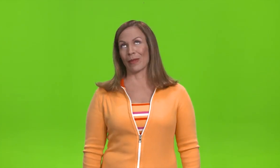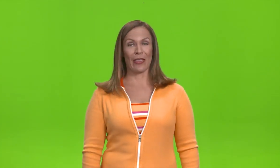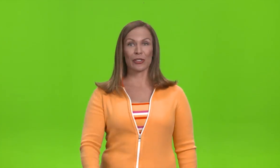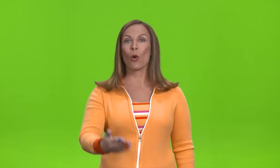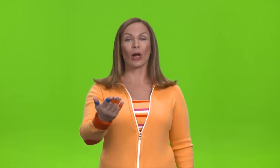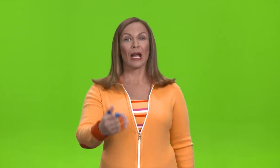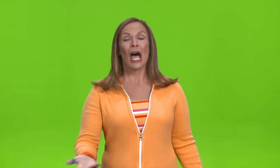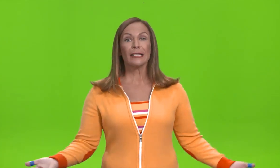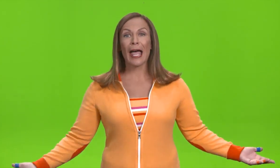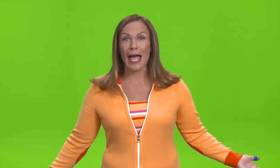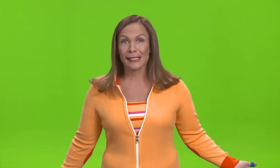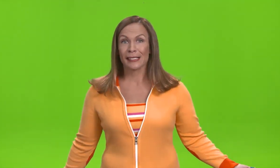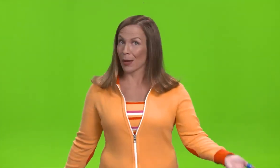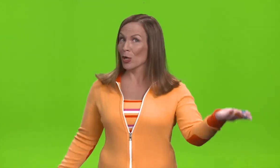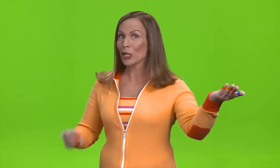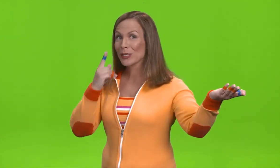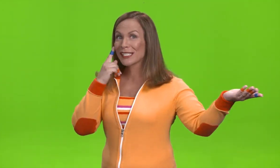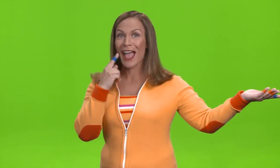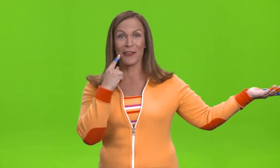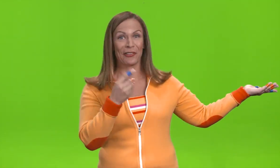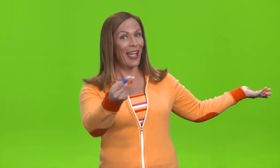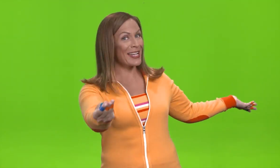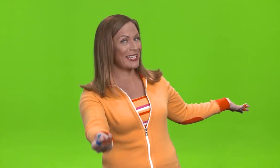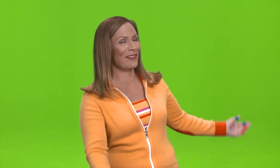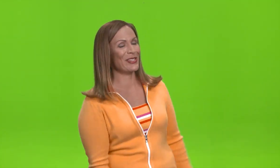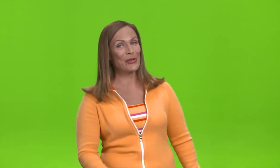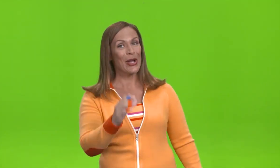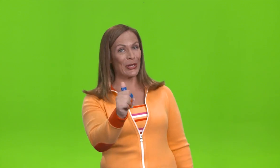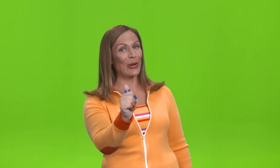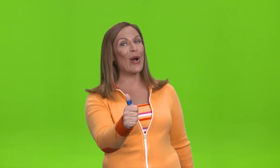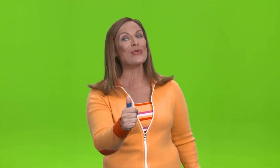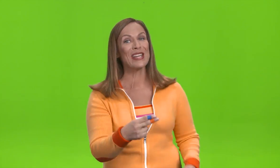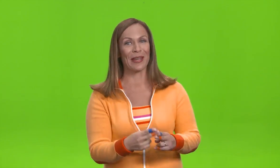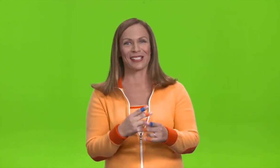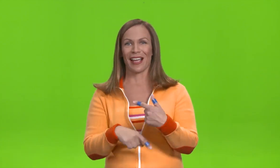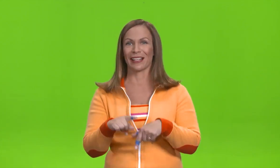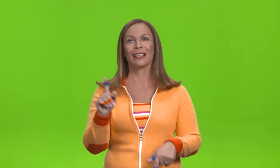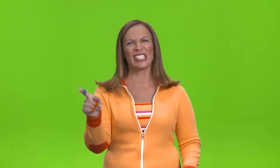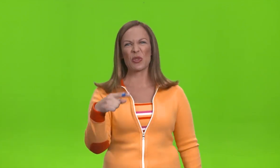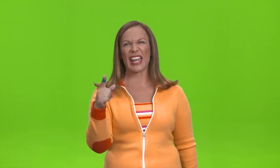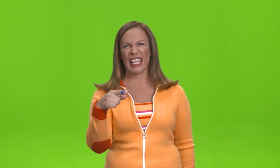And there's more, unless someone who is deaf has given you your own name sign. Let's do that again.